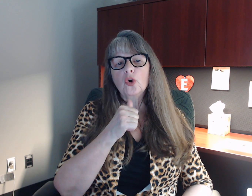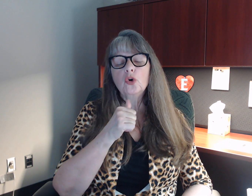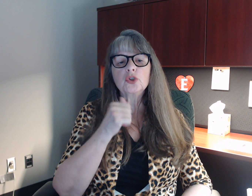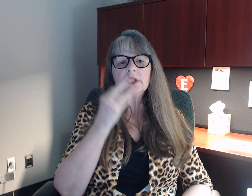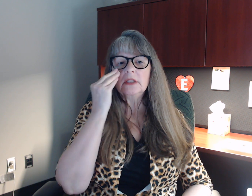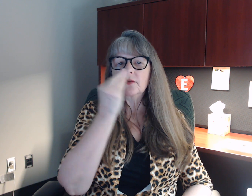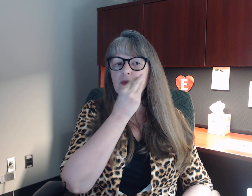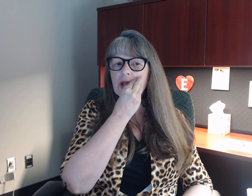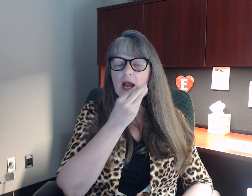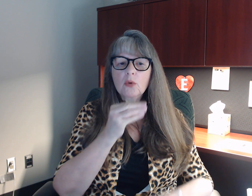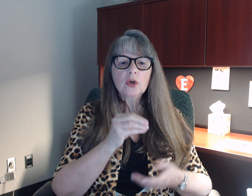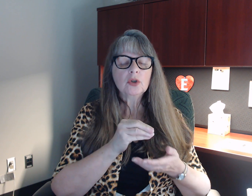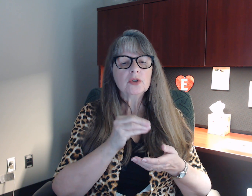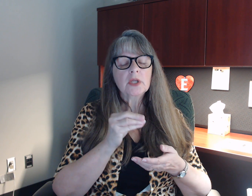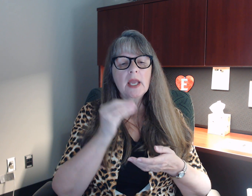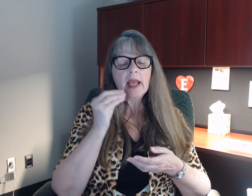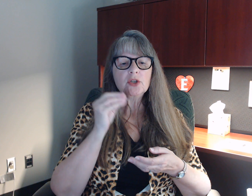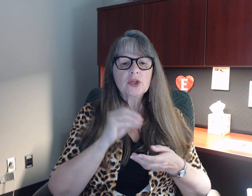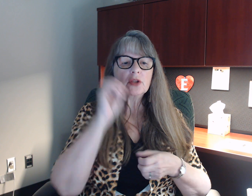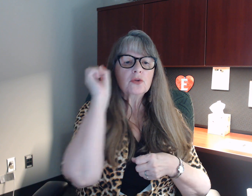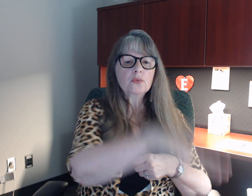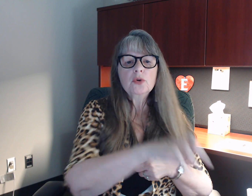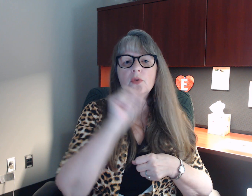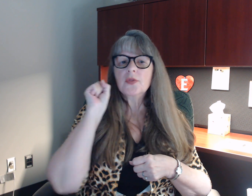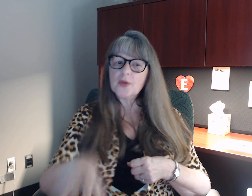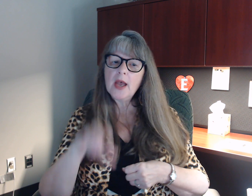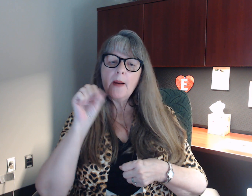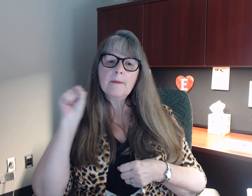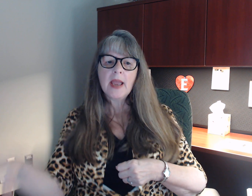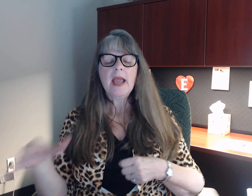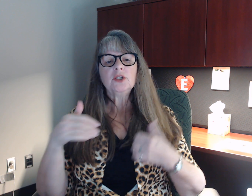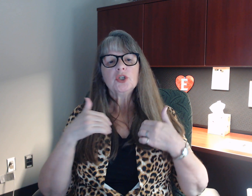she did the flowers, and she threw them, and she